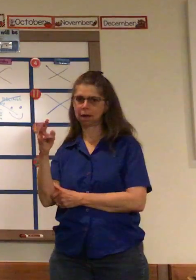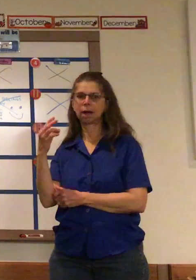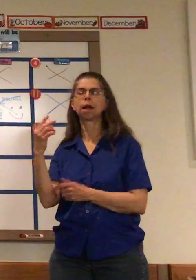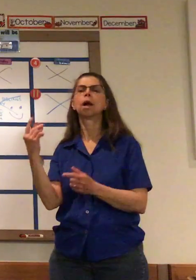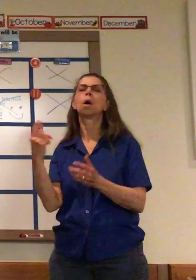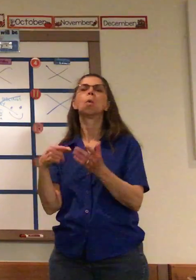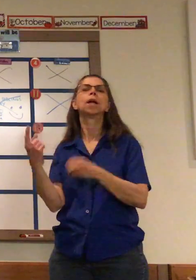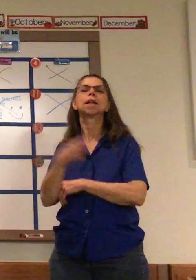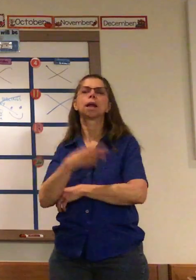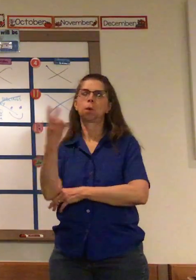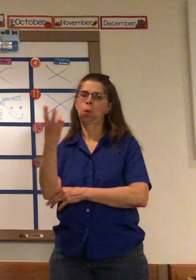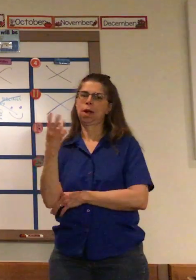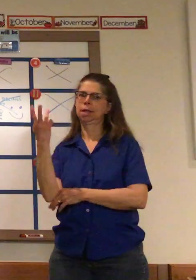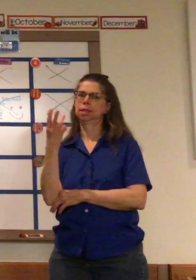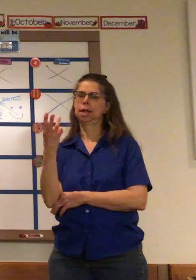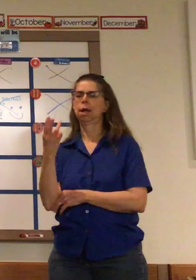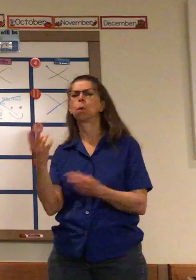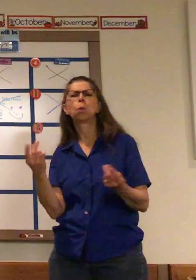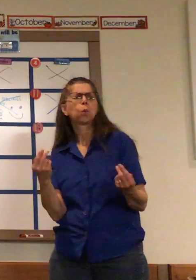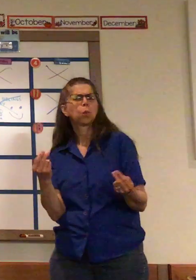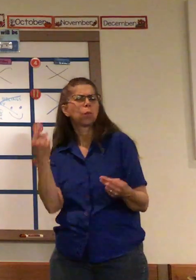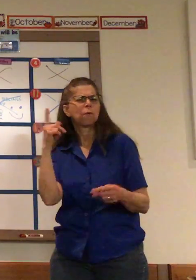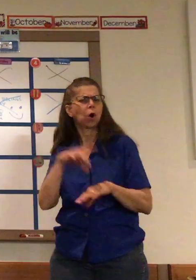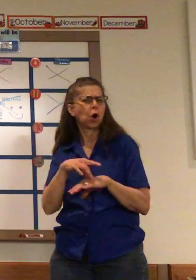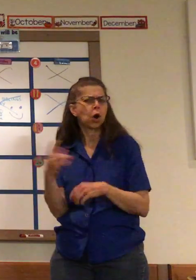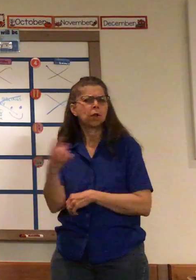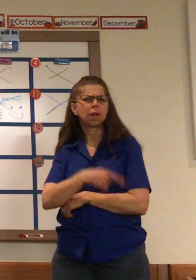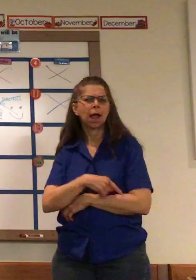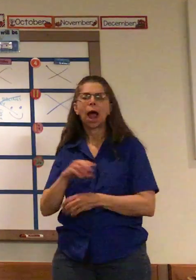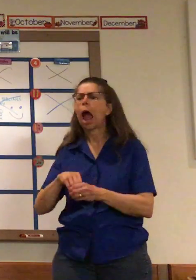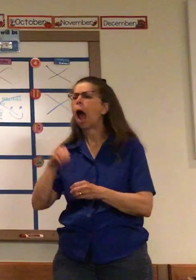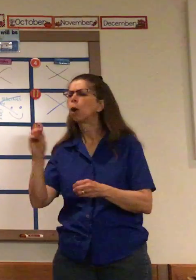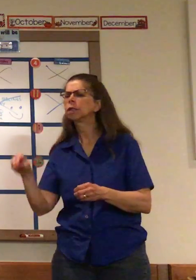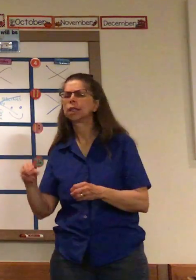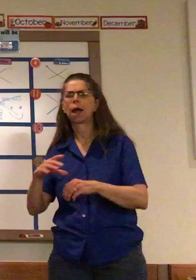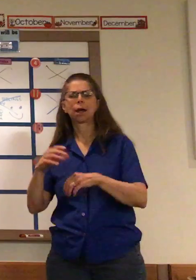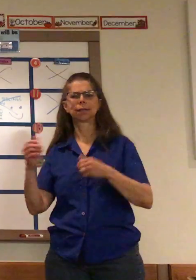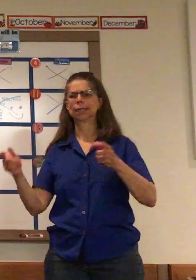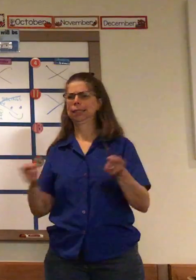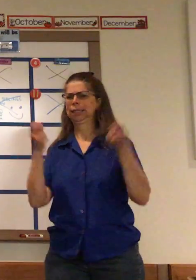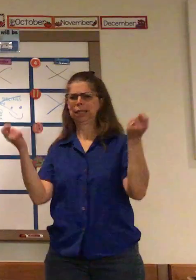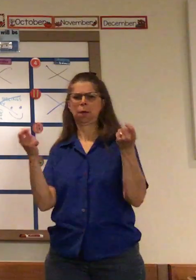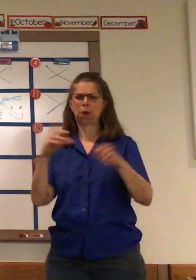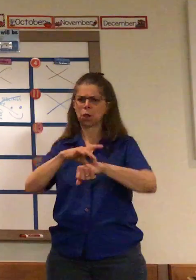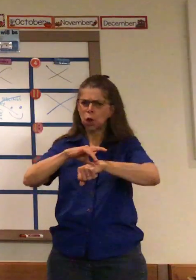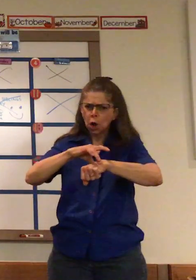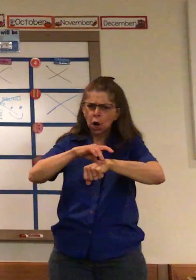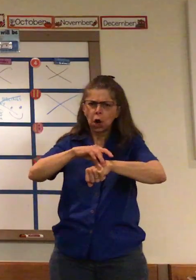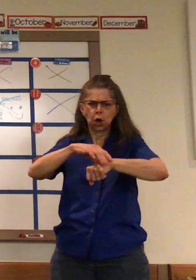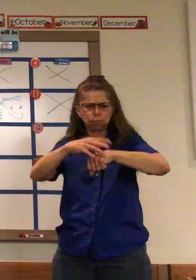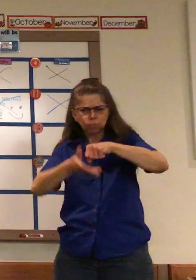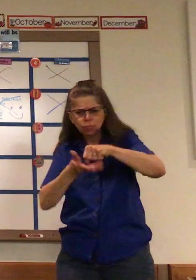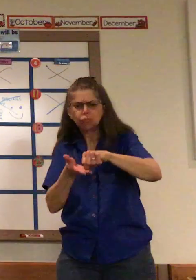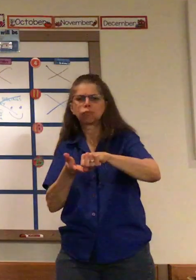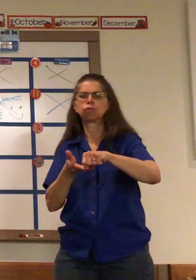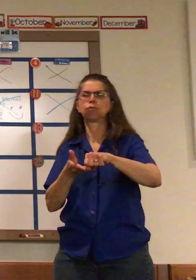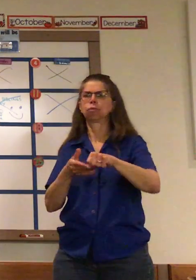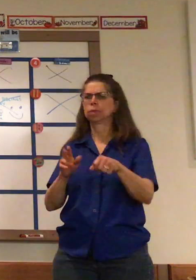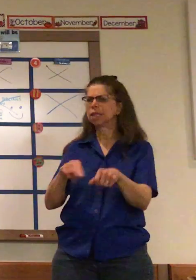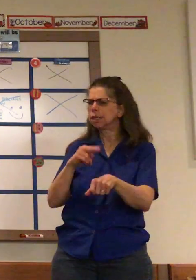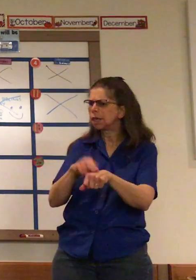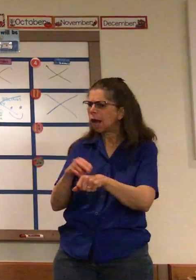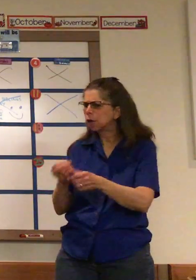And for Earth Day, you want to get outside. We're celebrating our planet. We're celebrating nature. So maybe go for a